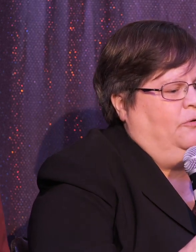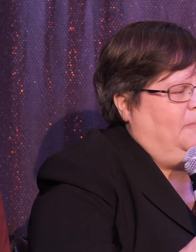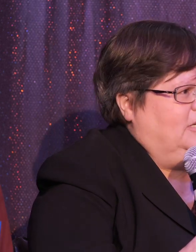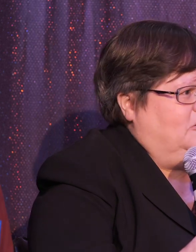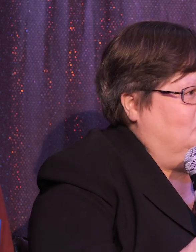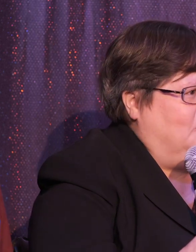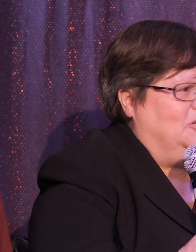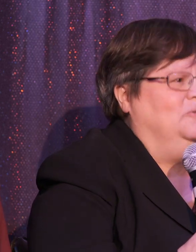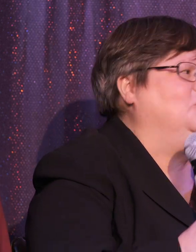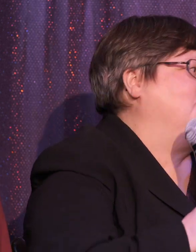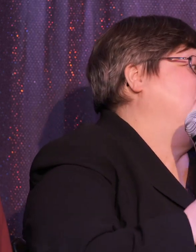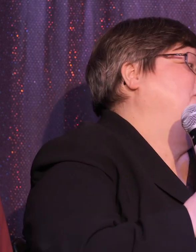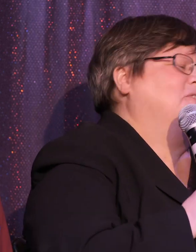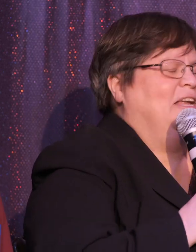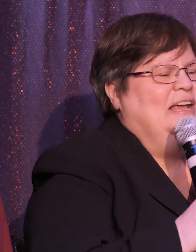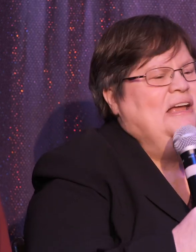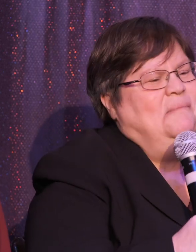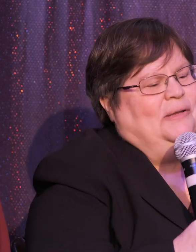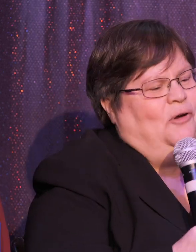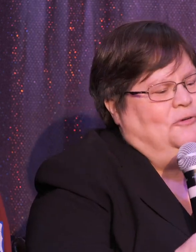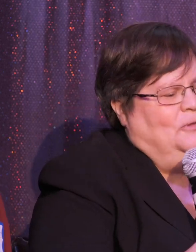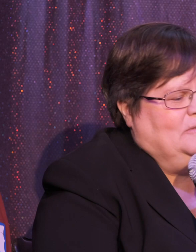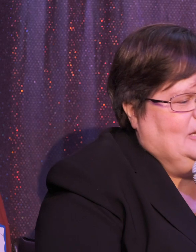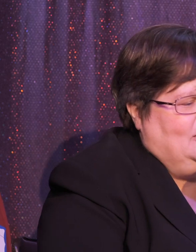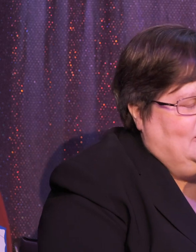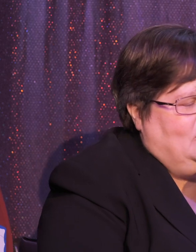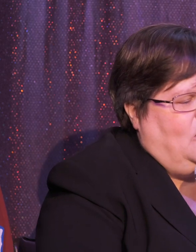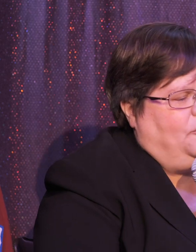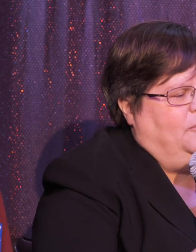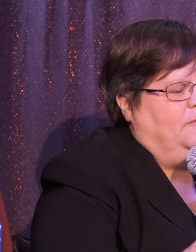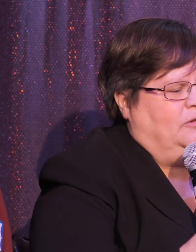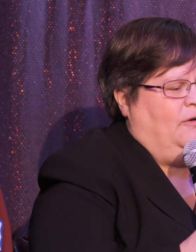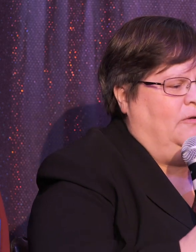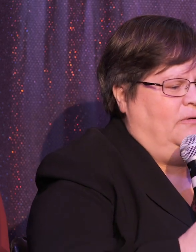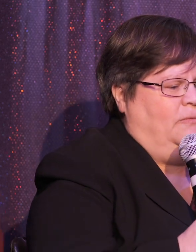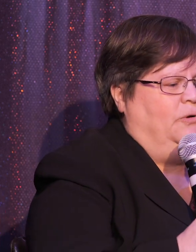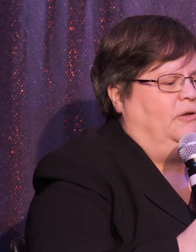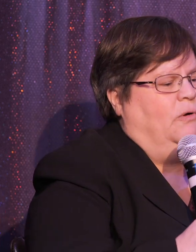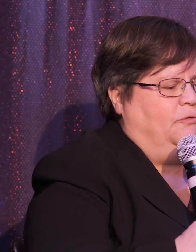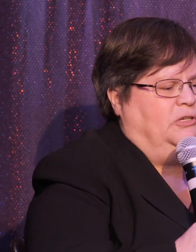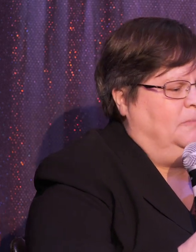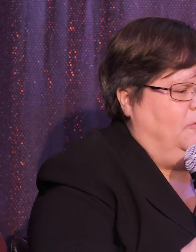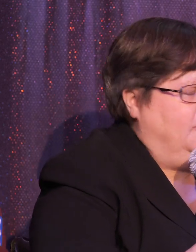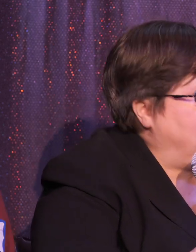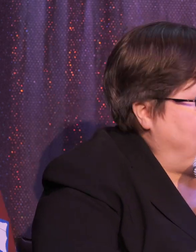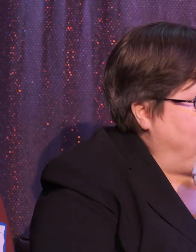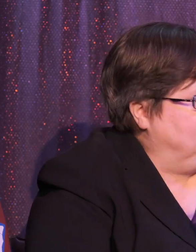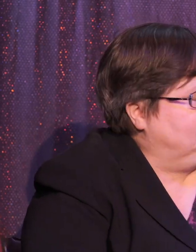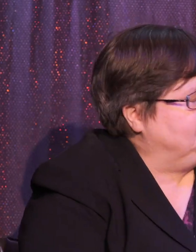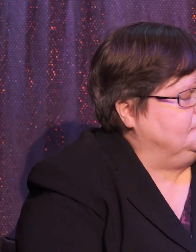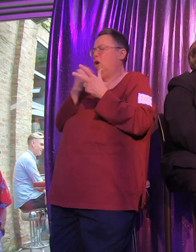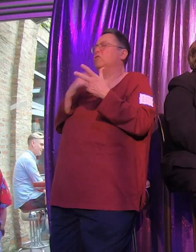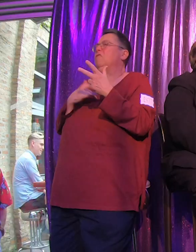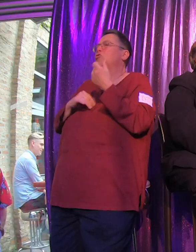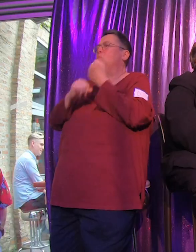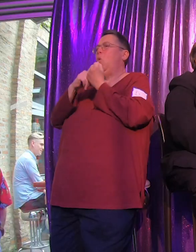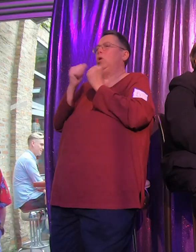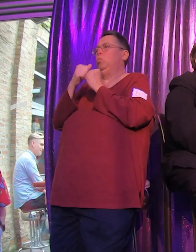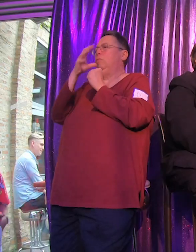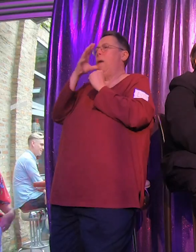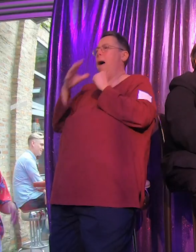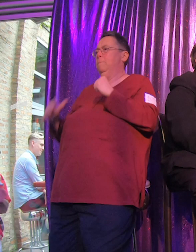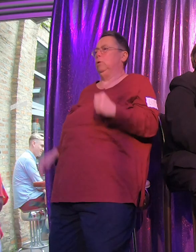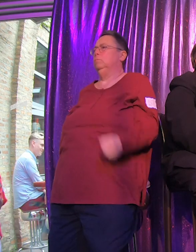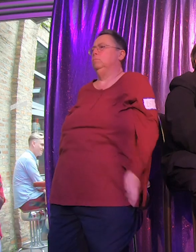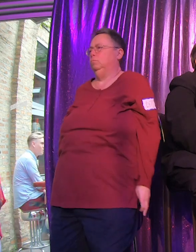us children, my sister Marcy, who's wonderfully here today, my brother who lives in England, all three of us felt really wonderfully supported by her.